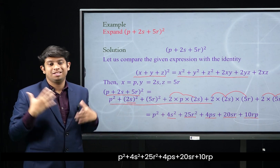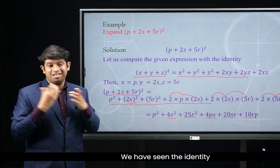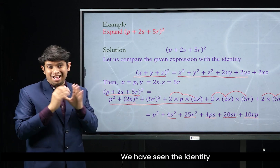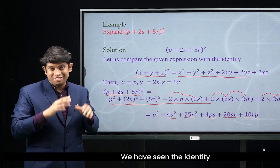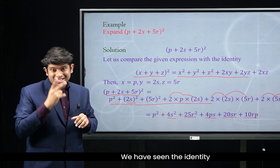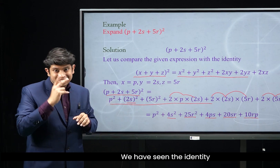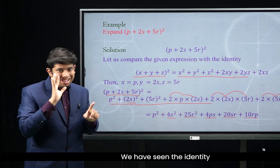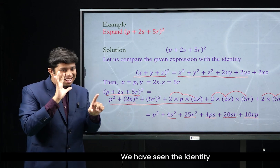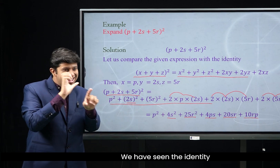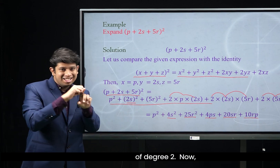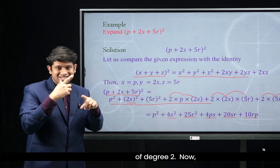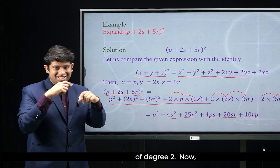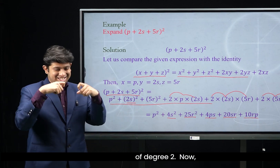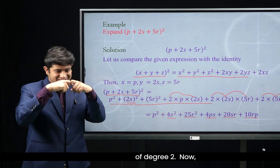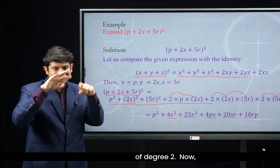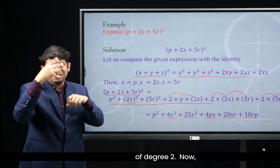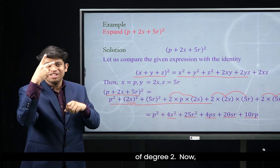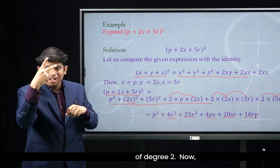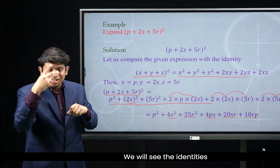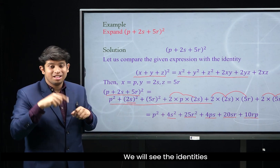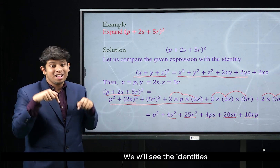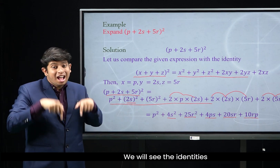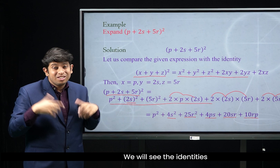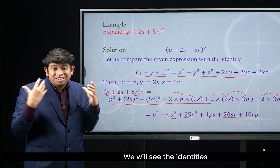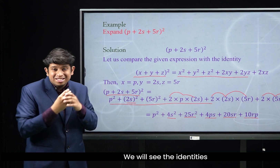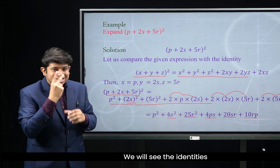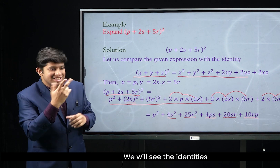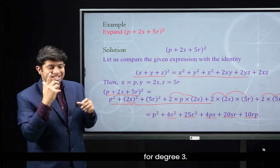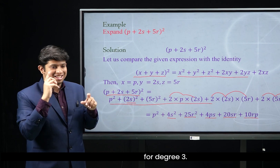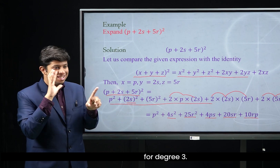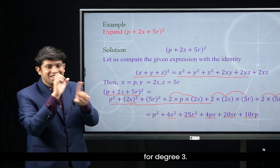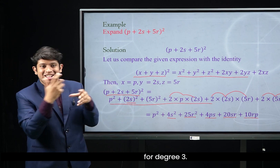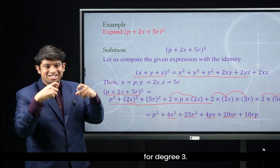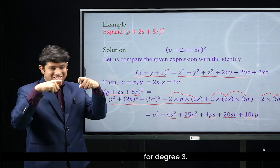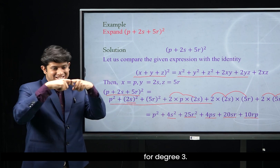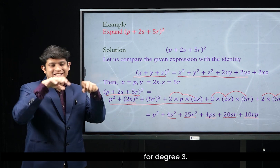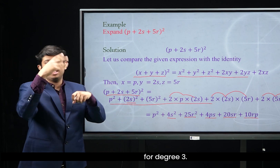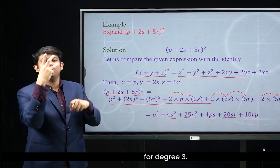We have seen the identity of degree 2. Now we will see the identities for degree 3.